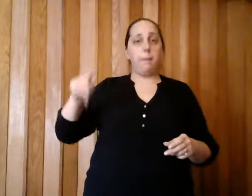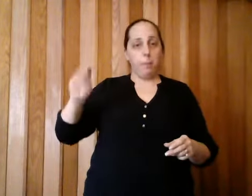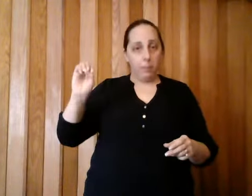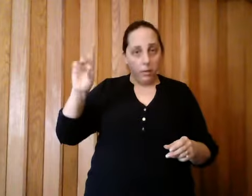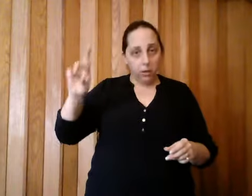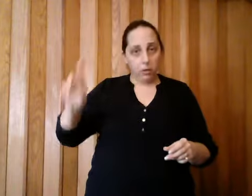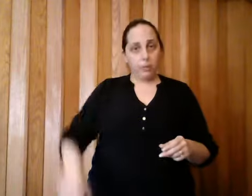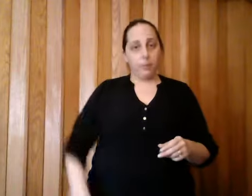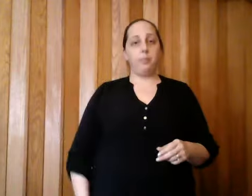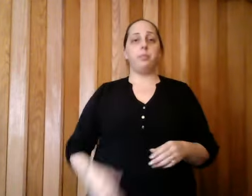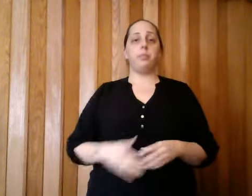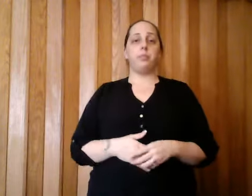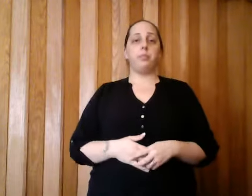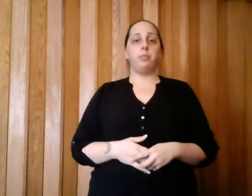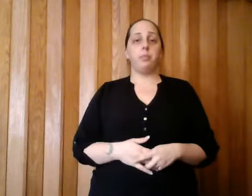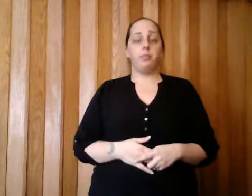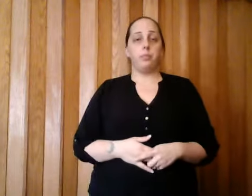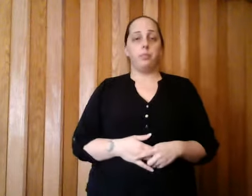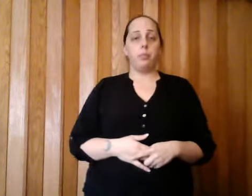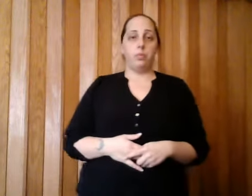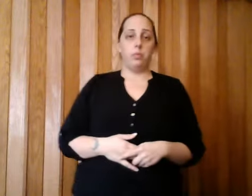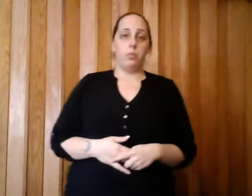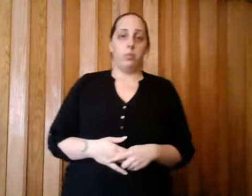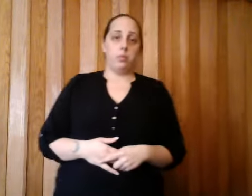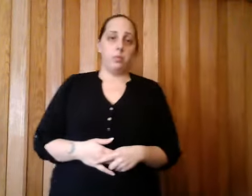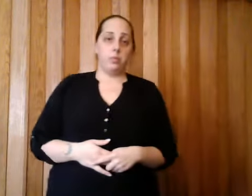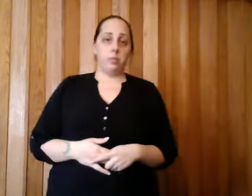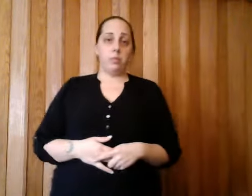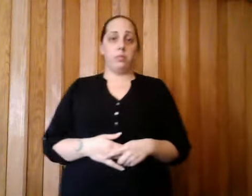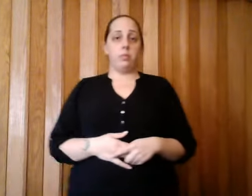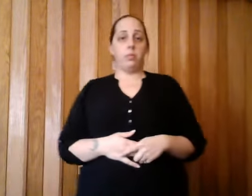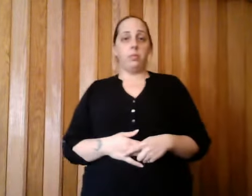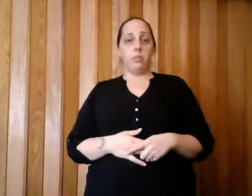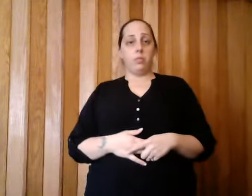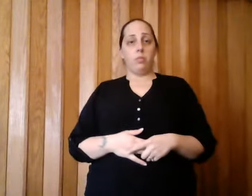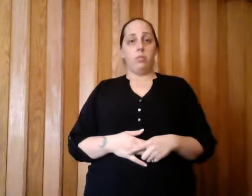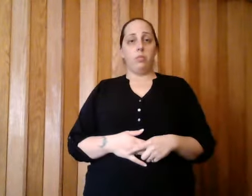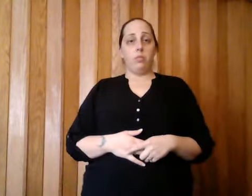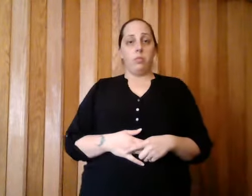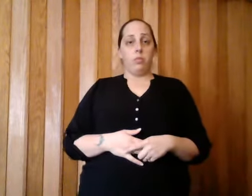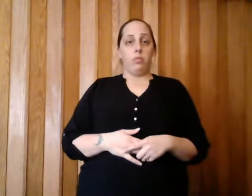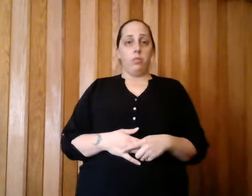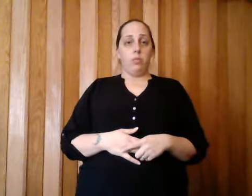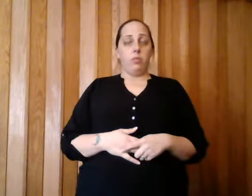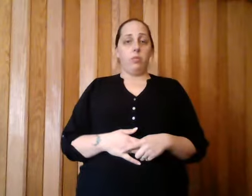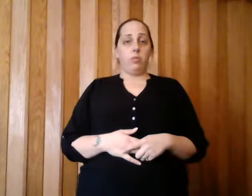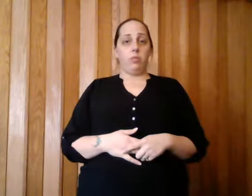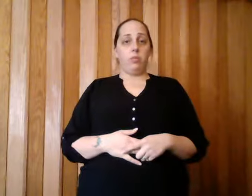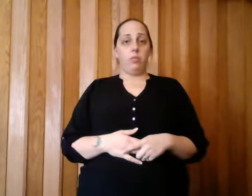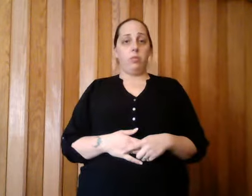There's a huge folder essentially on my table with the word Peter on it. So it's 15